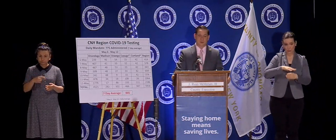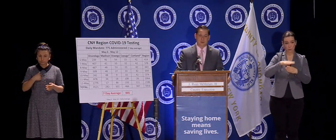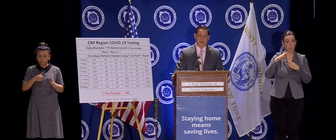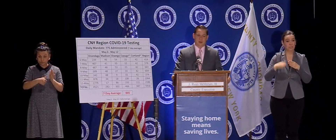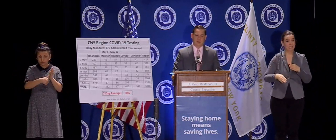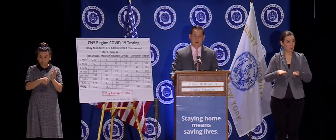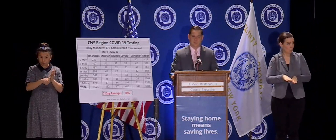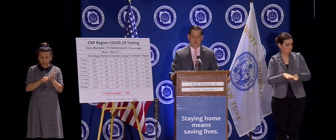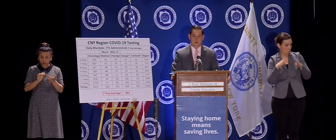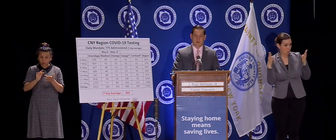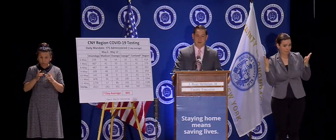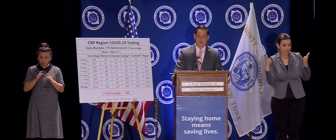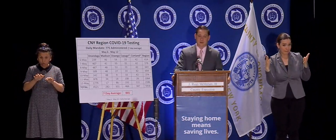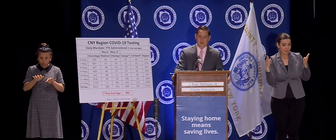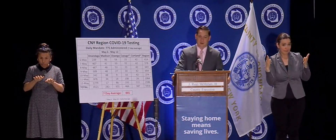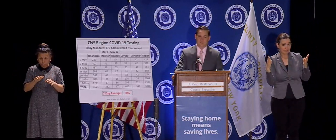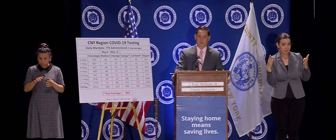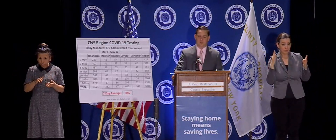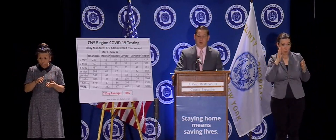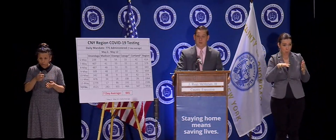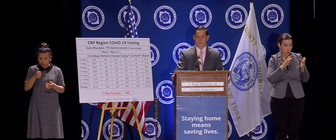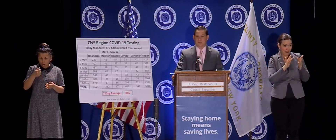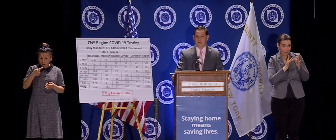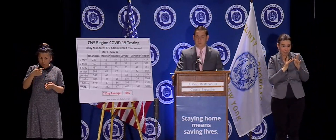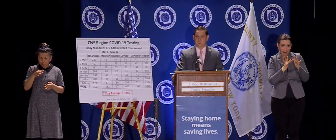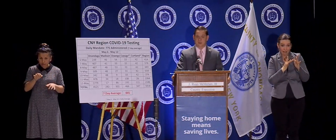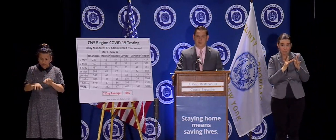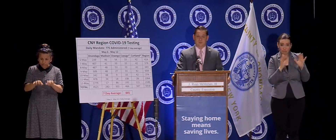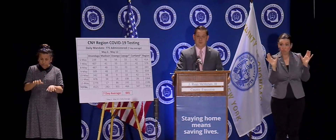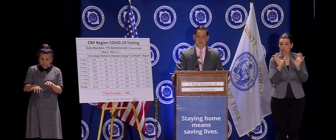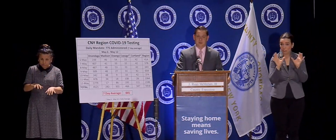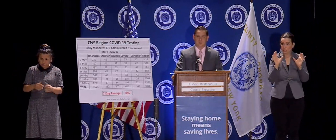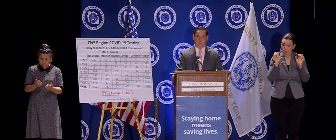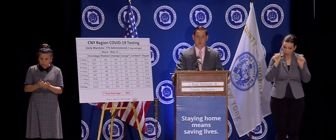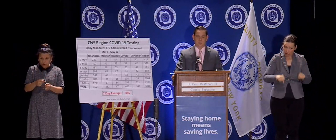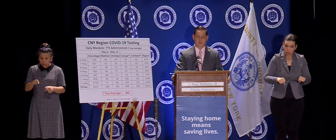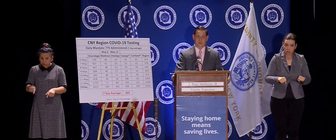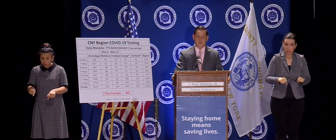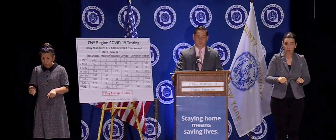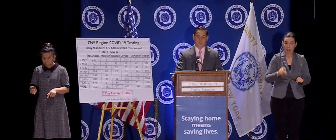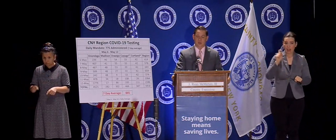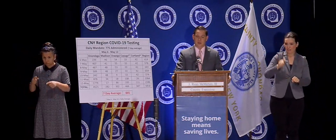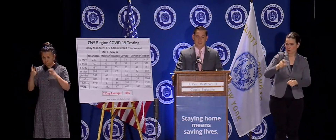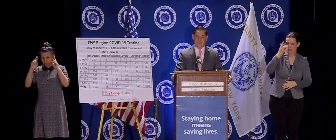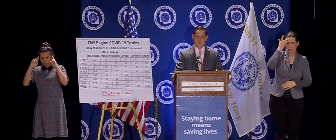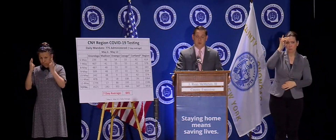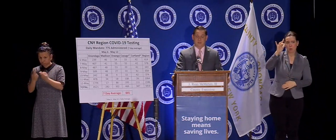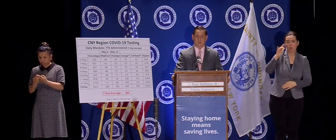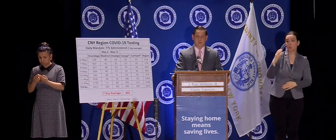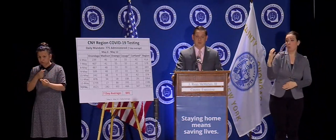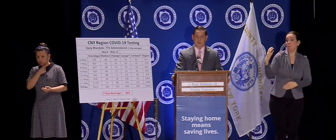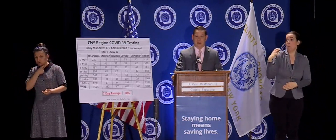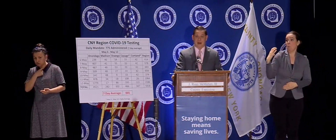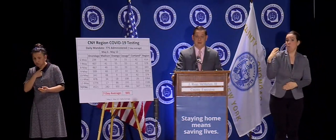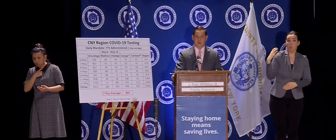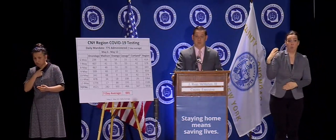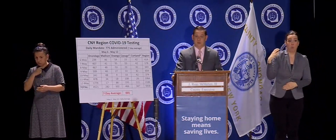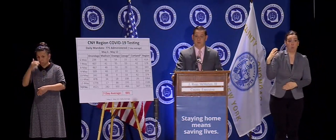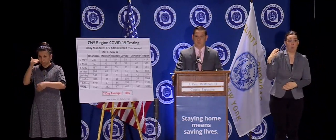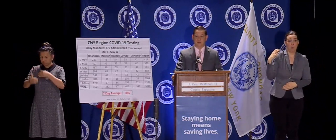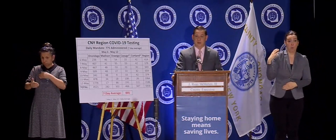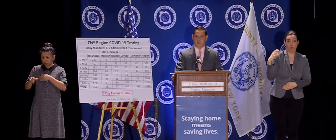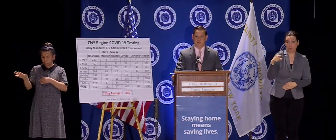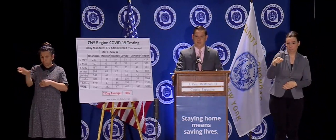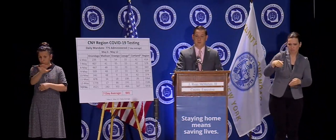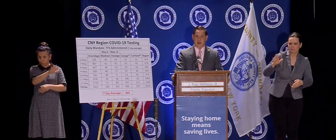and then you're going to have to be smart and you're going to have to be safe, protecting your employees and consumers. Because I can promise you, if you're not, your